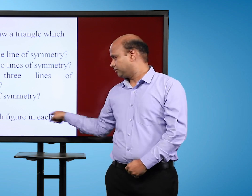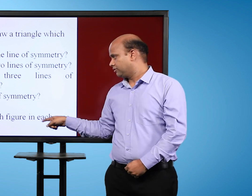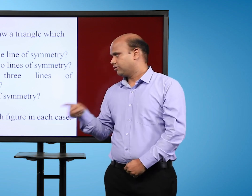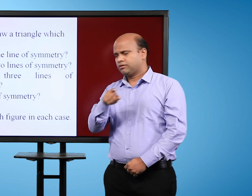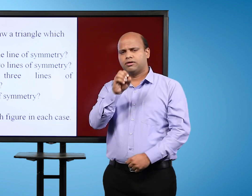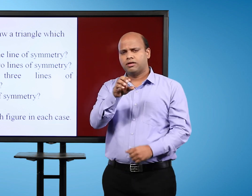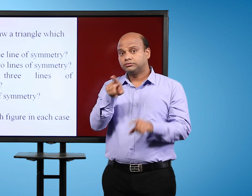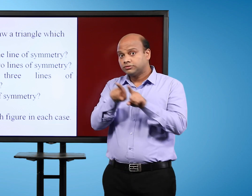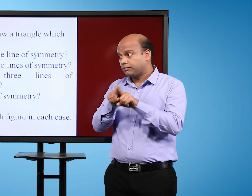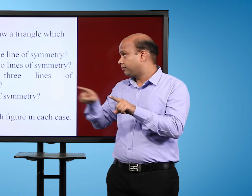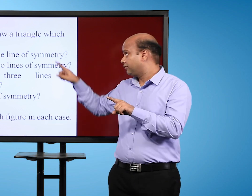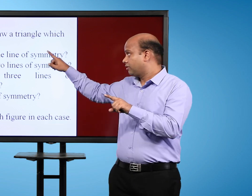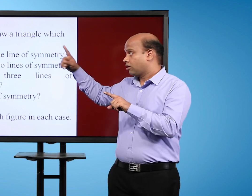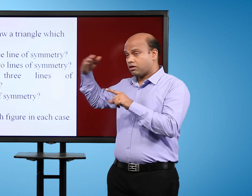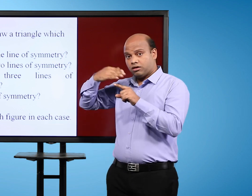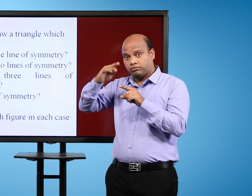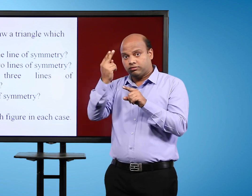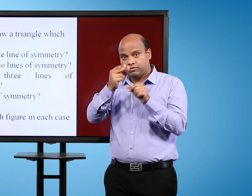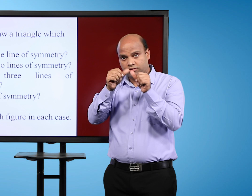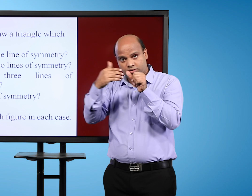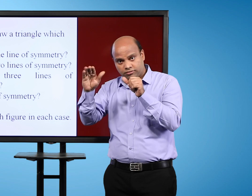Sketch a rough figure in each case.